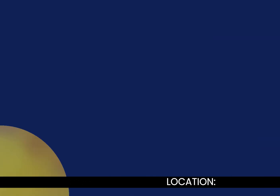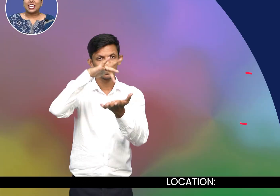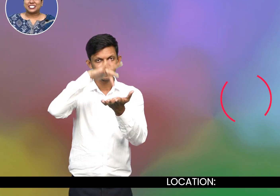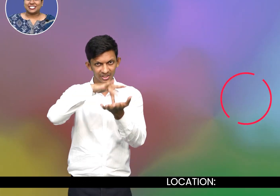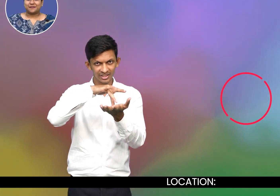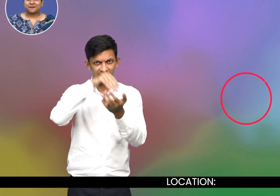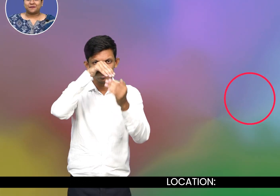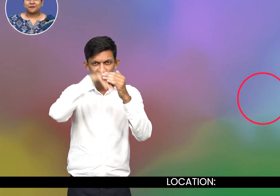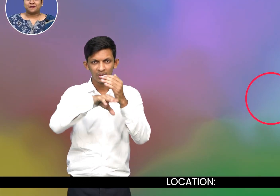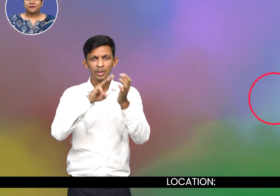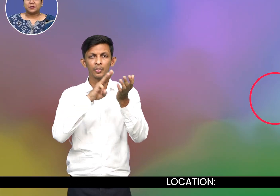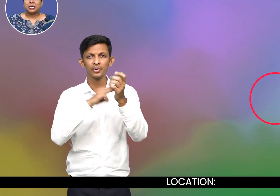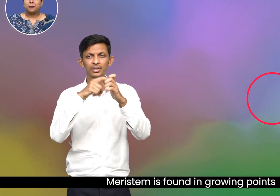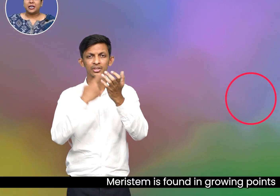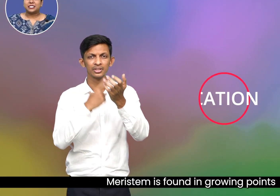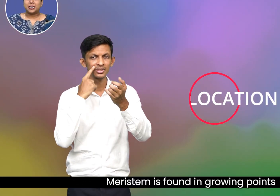Location.